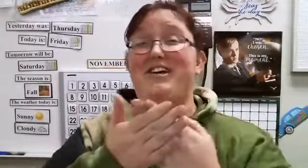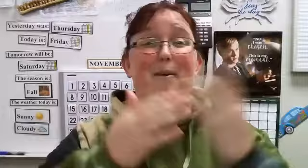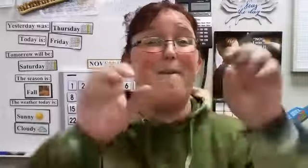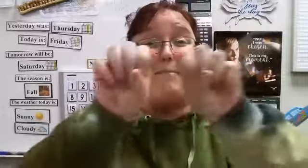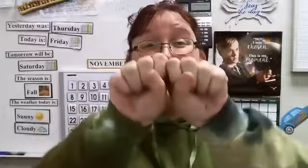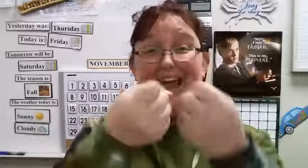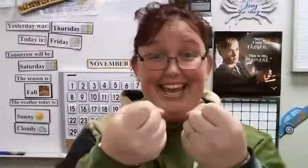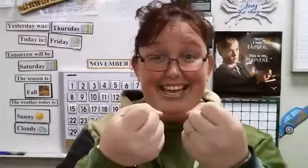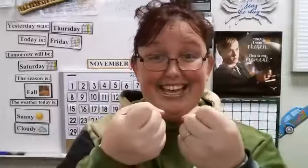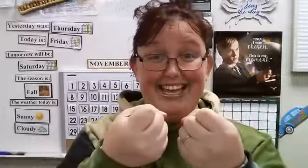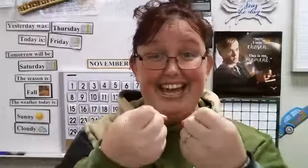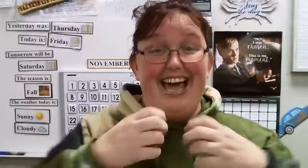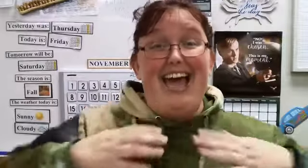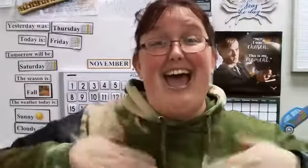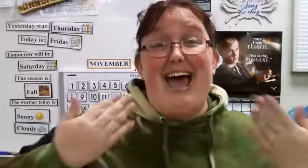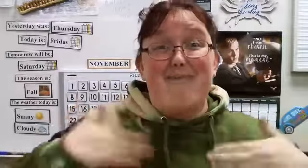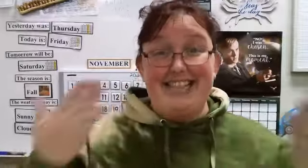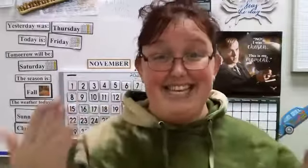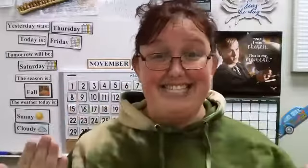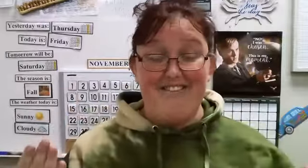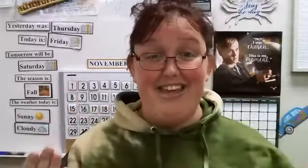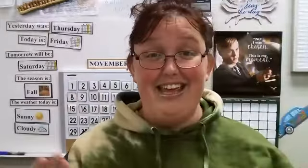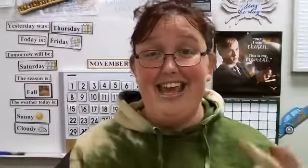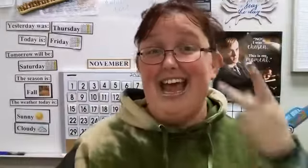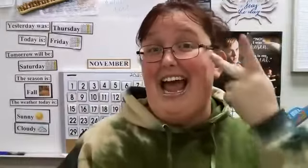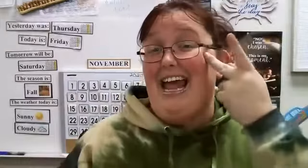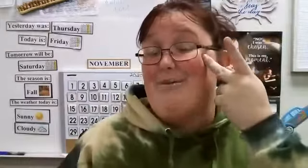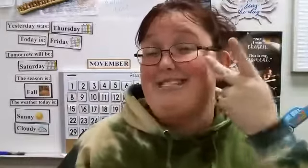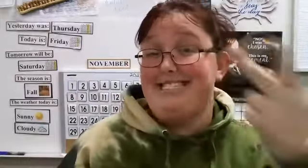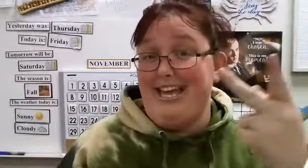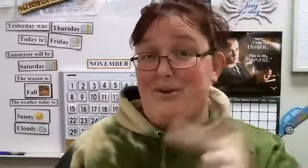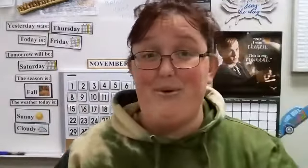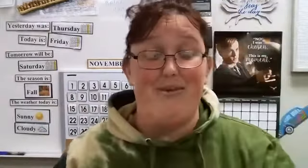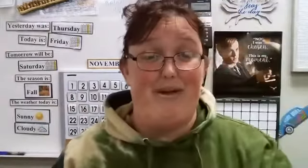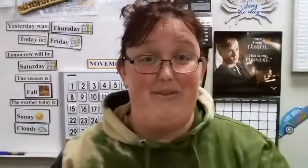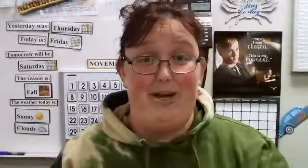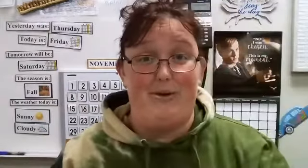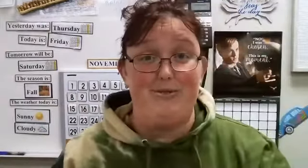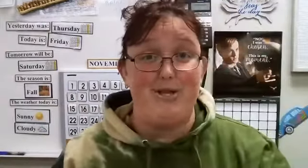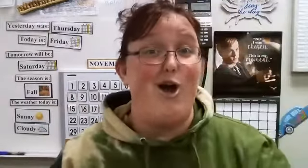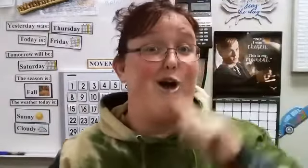good break. A happy Thanksgiving. And I will see you in my videos